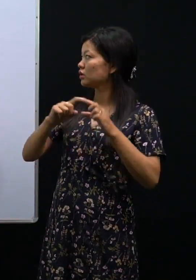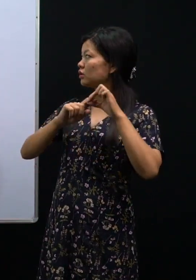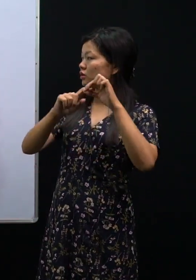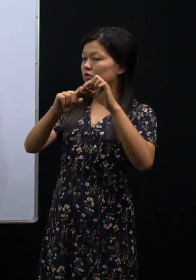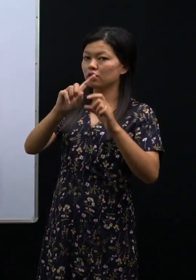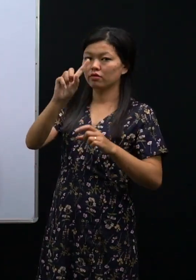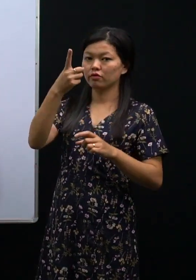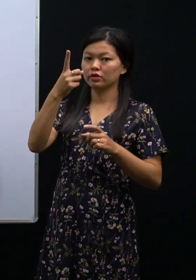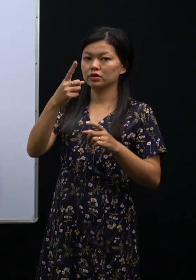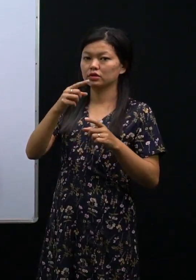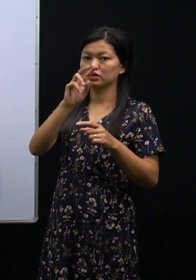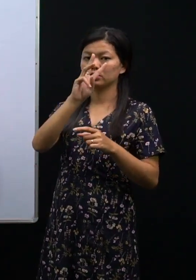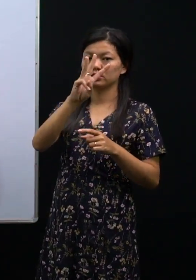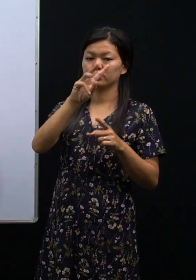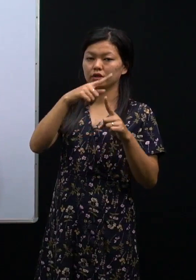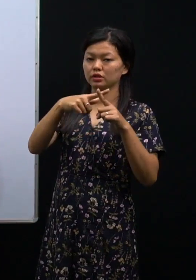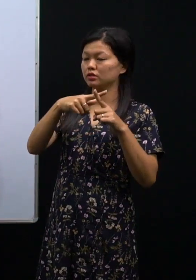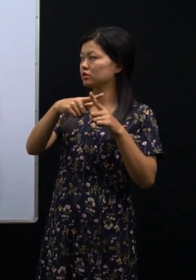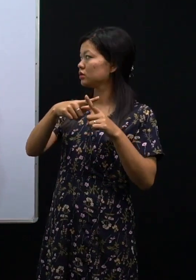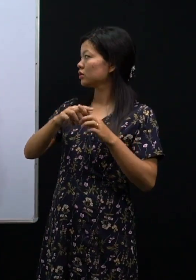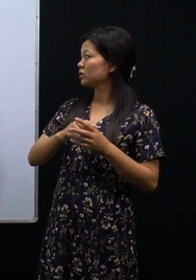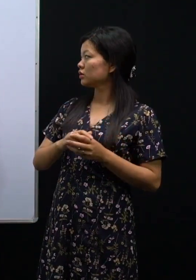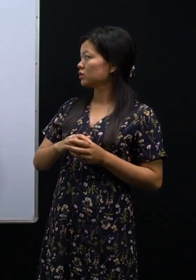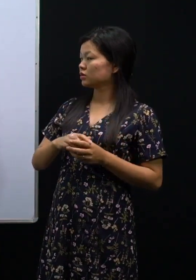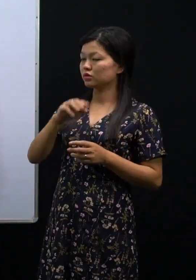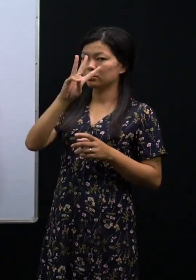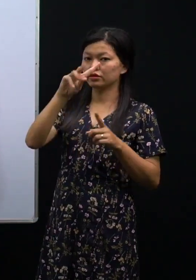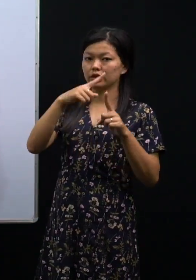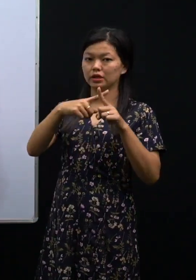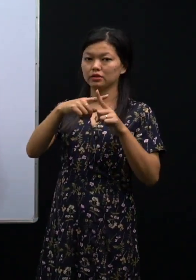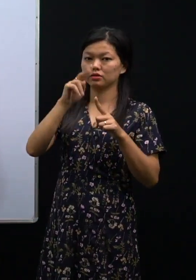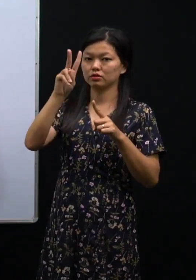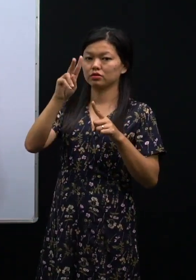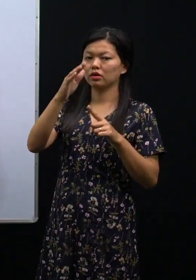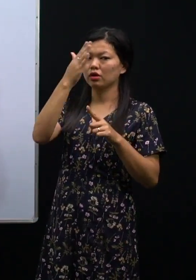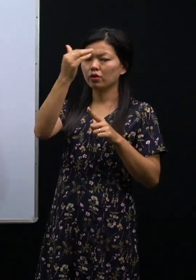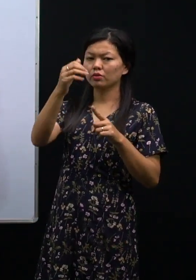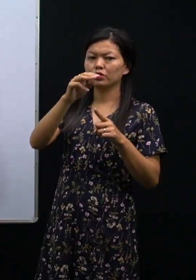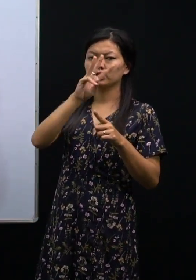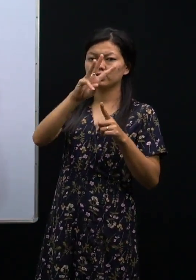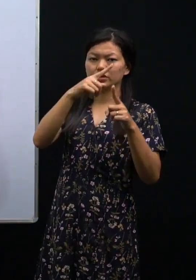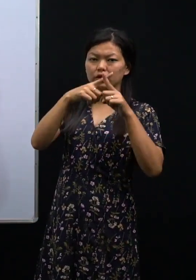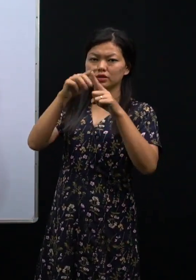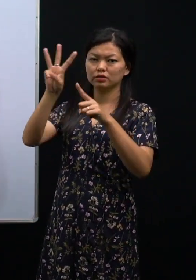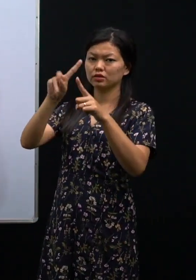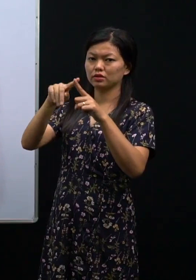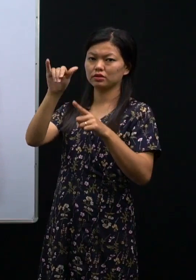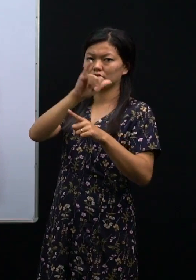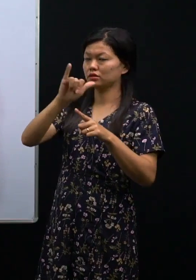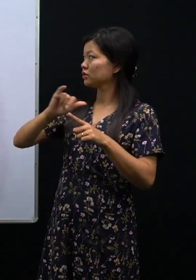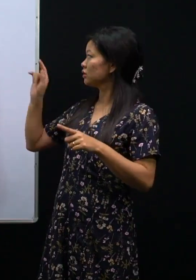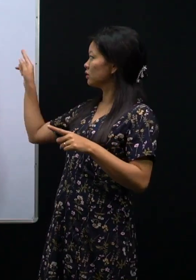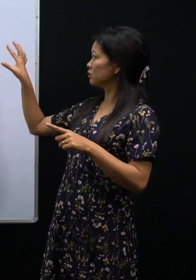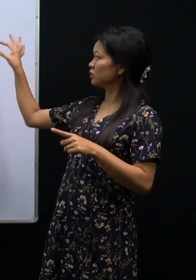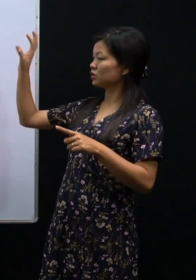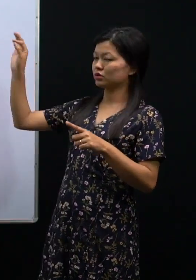First term. What is first term? 3x. So, make it first term square. 3x whole square. Correct? Then plus. The formula say